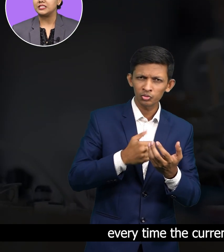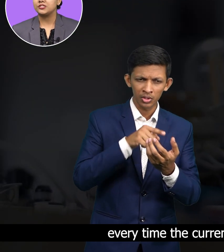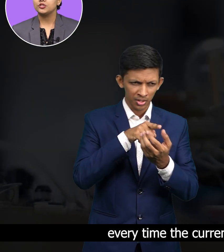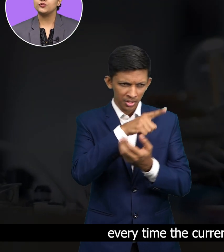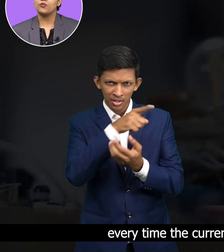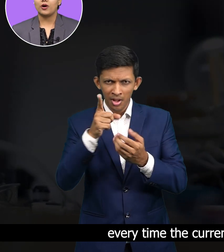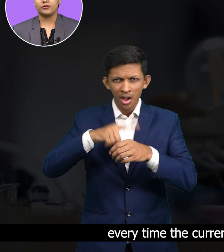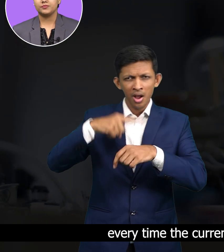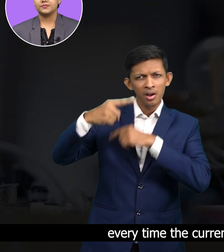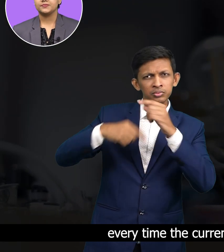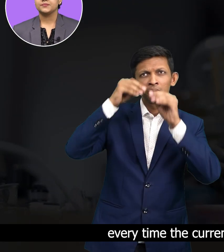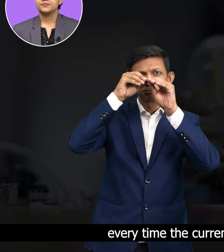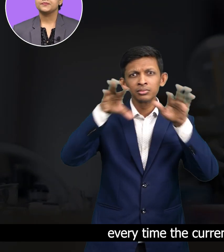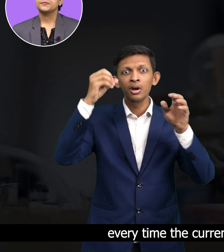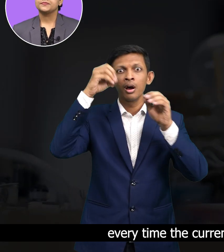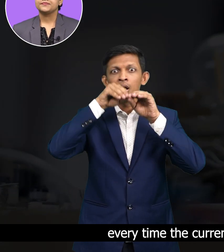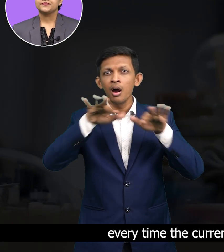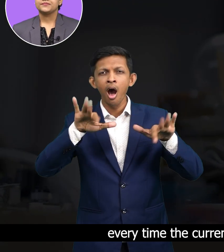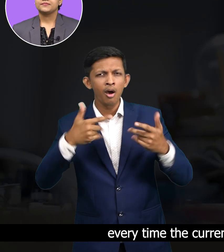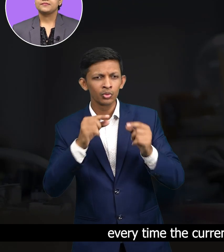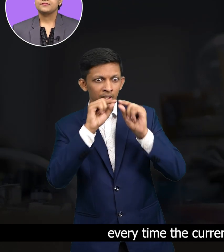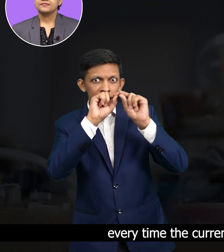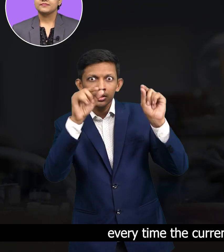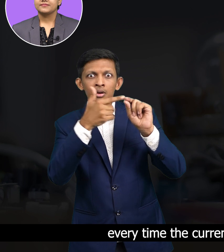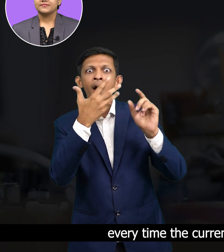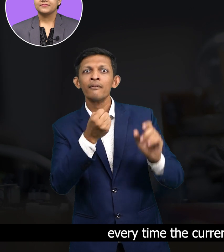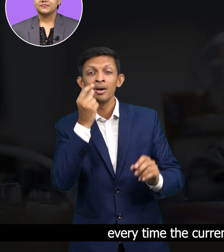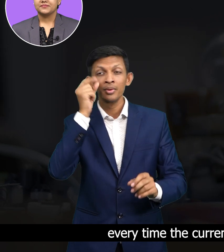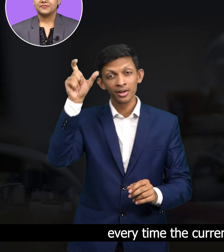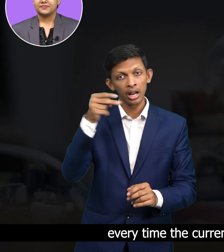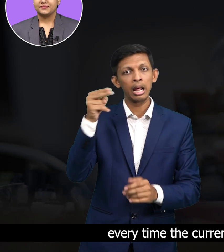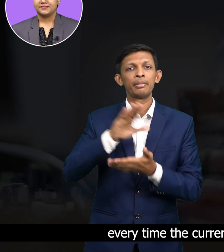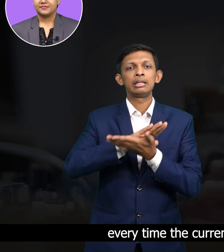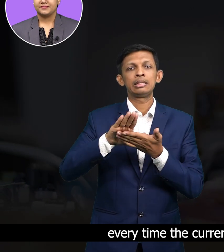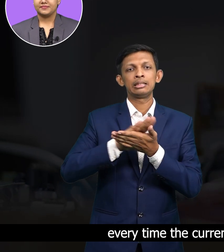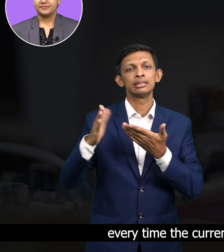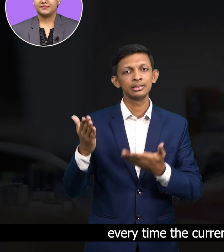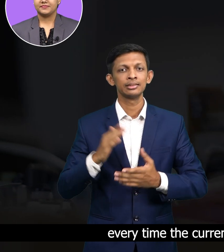was passed through the wire.